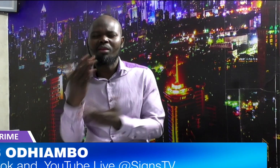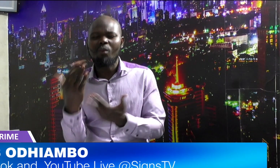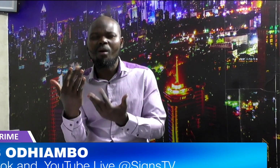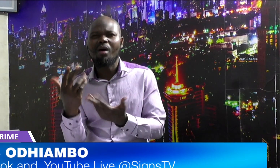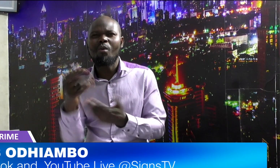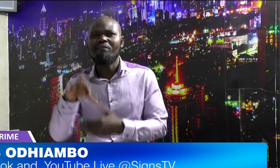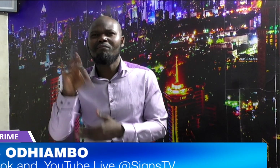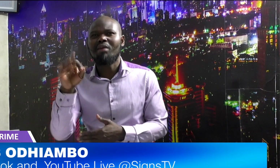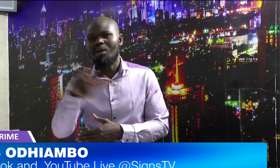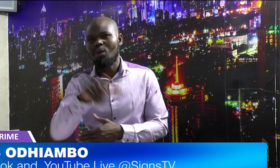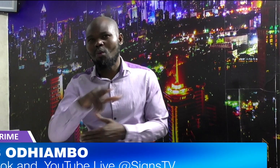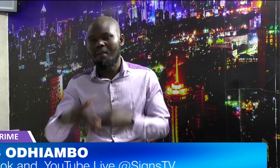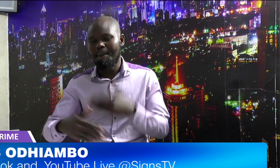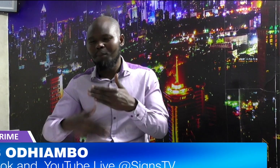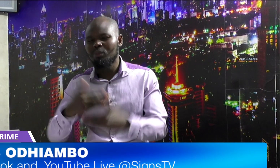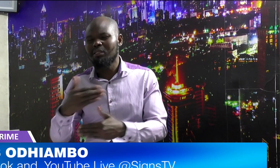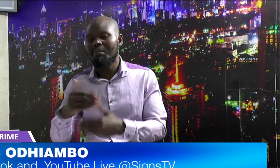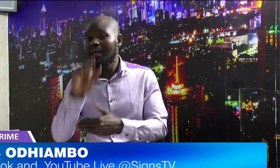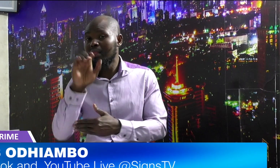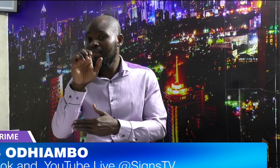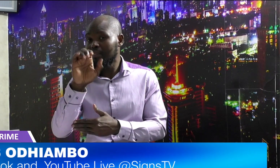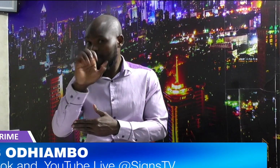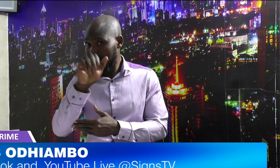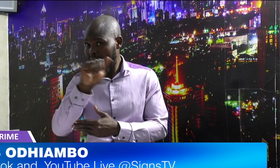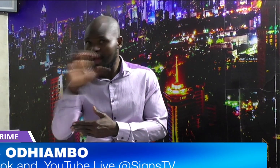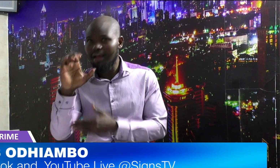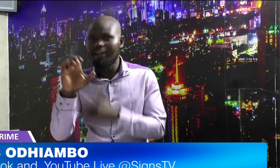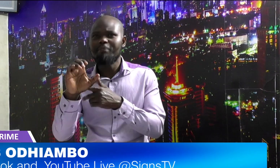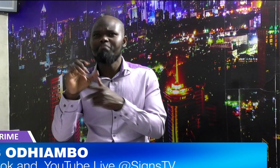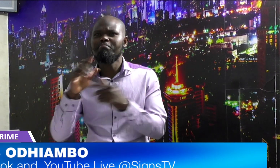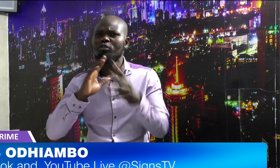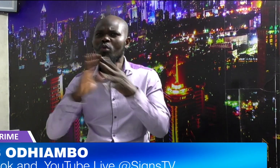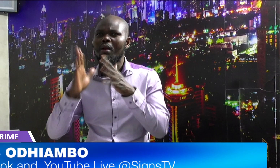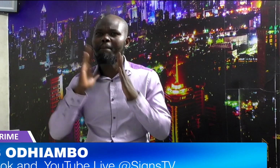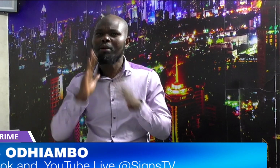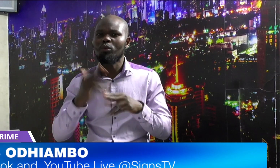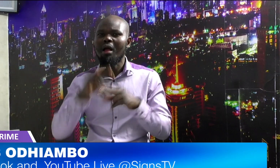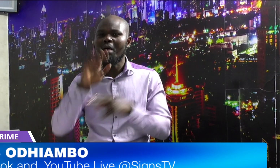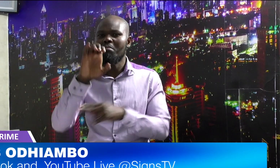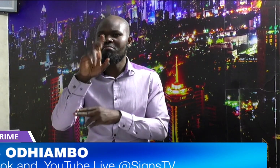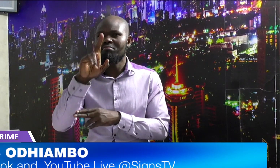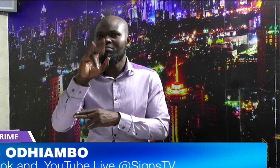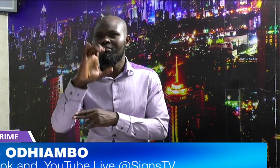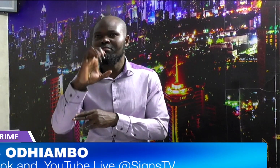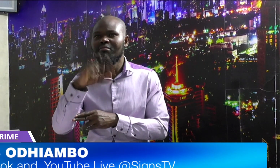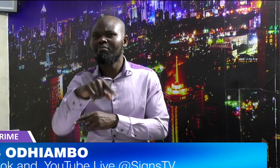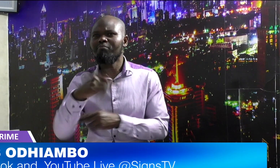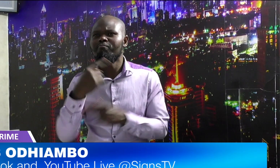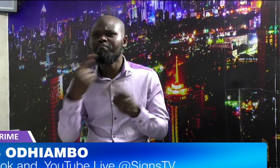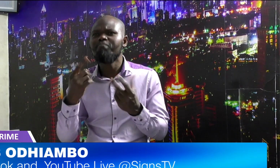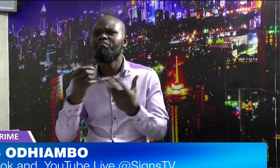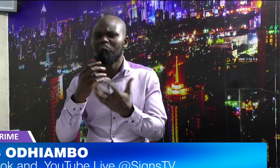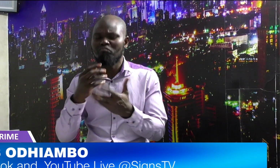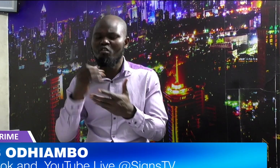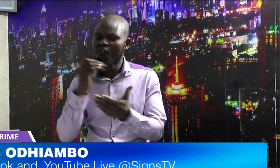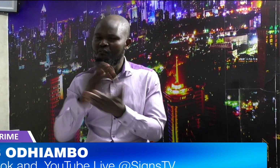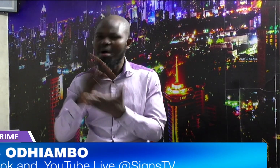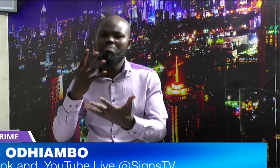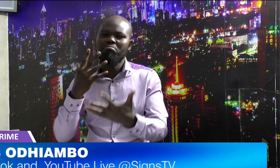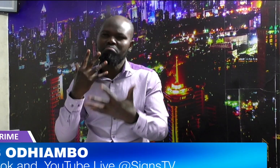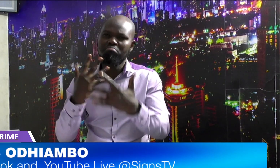Kilimani Police Station for detention pending further legal procedures. EACC spokesperson Eric